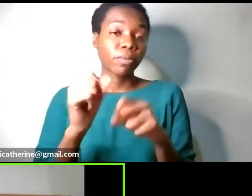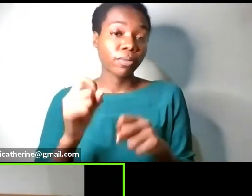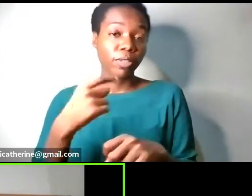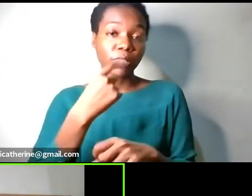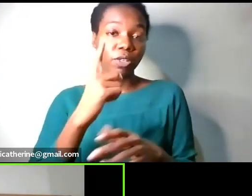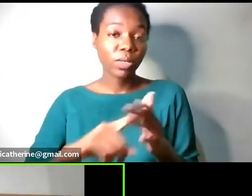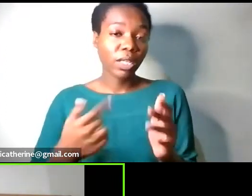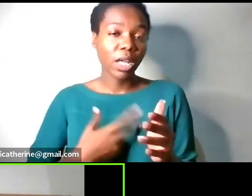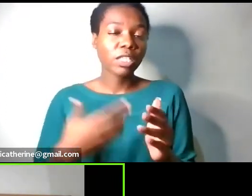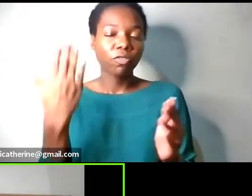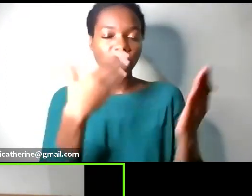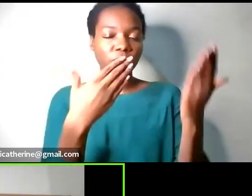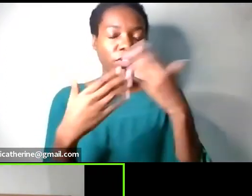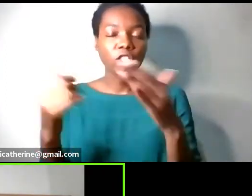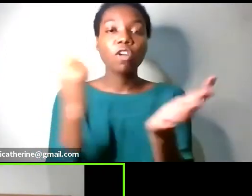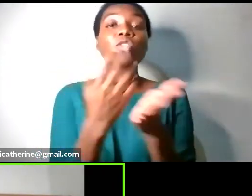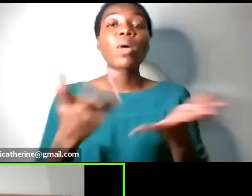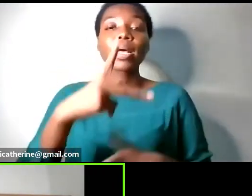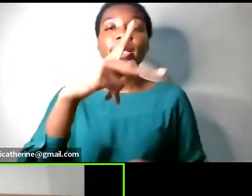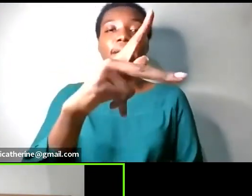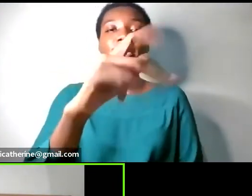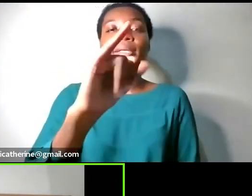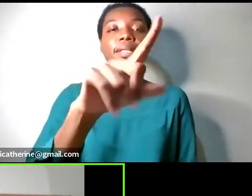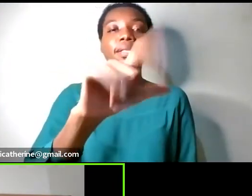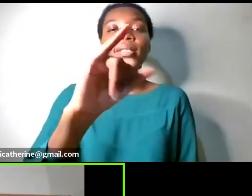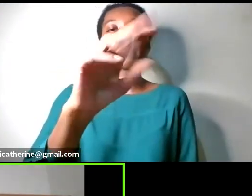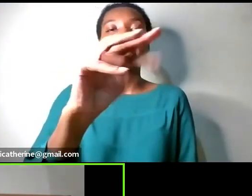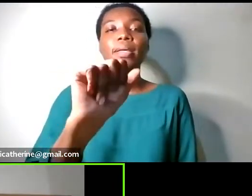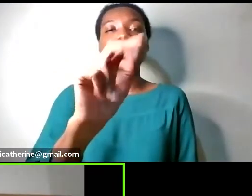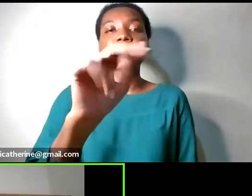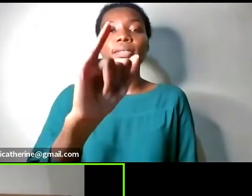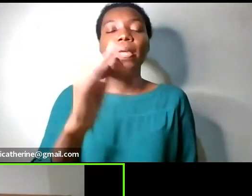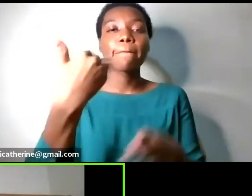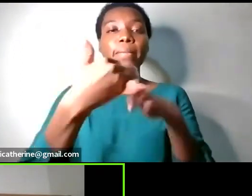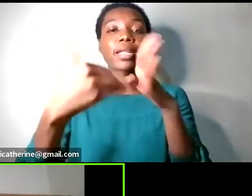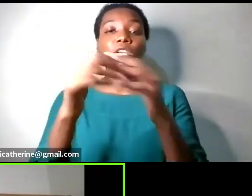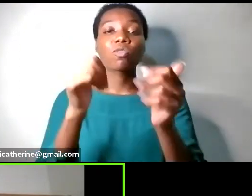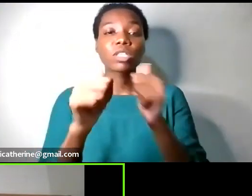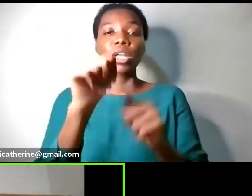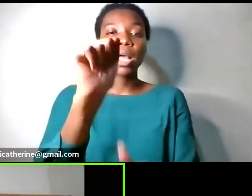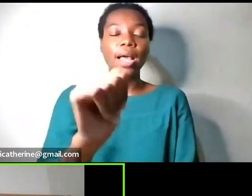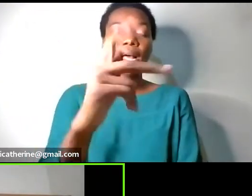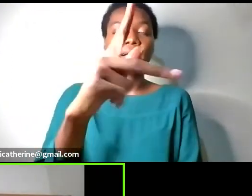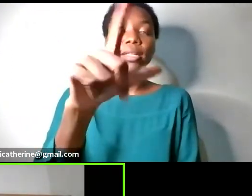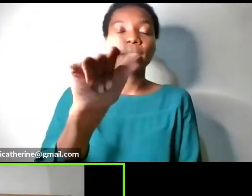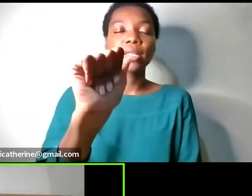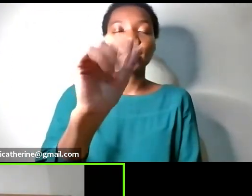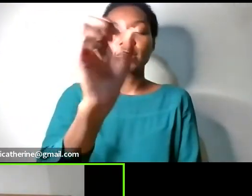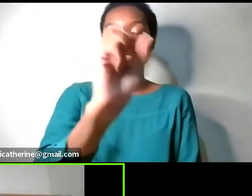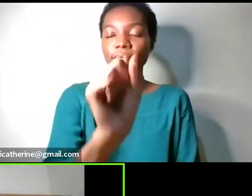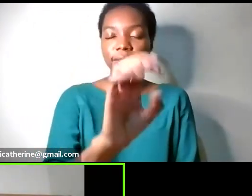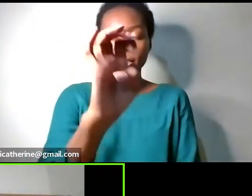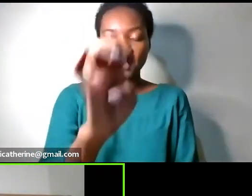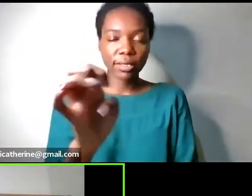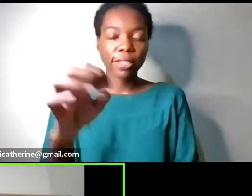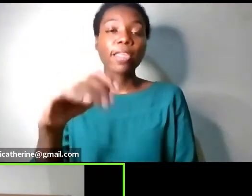physical offices are in Kilimani, a building called Akplace. We are on the first floor. We are